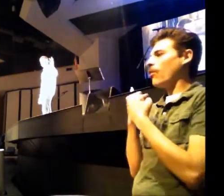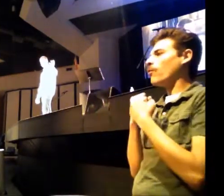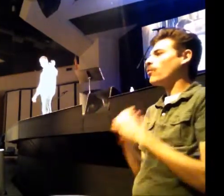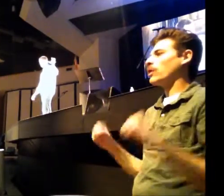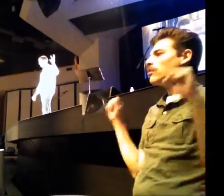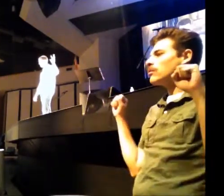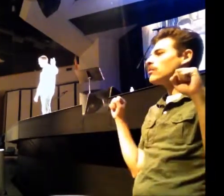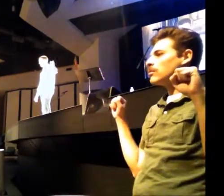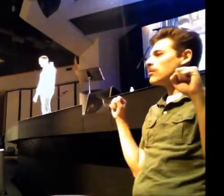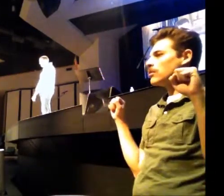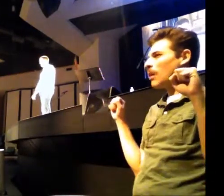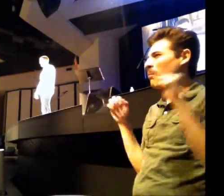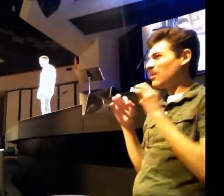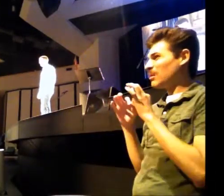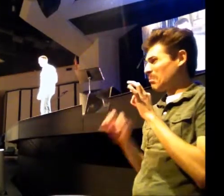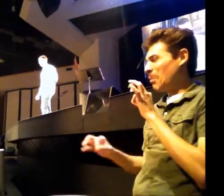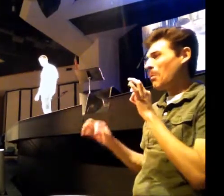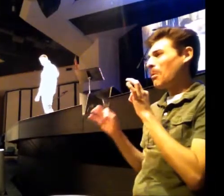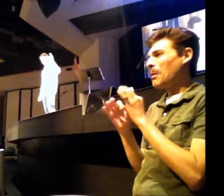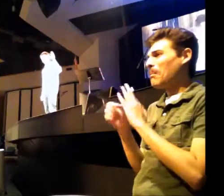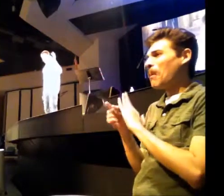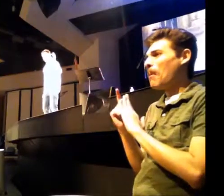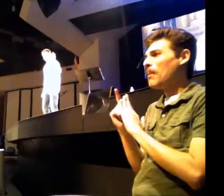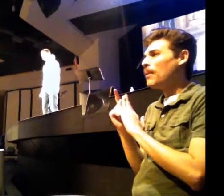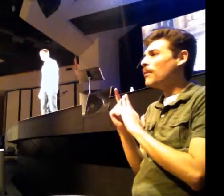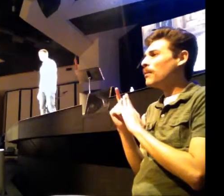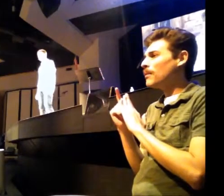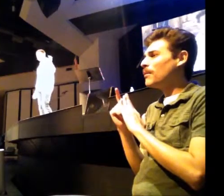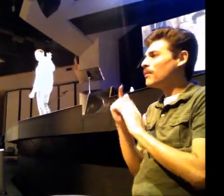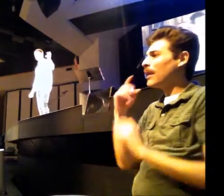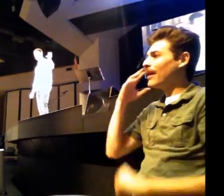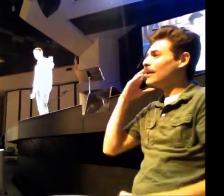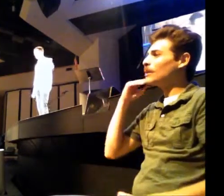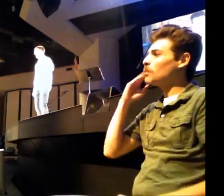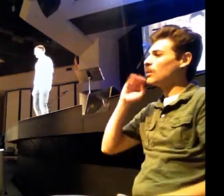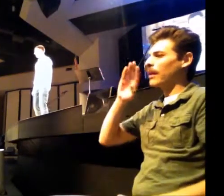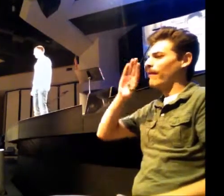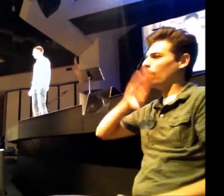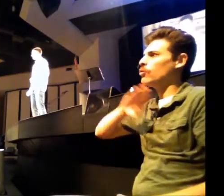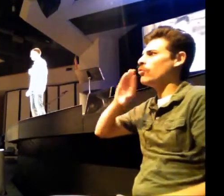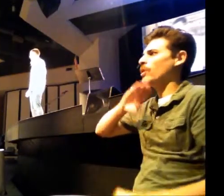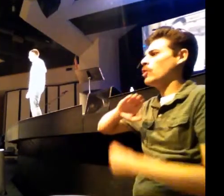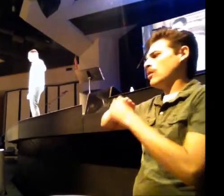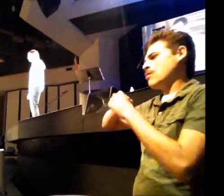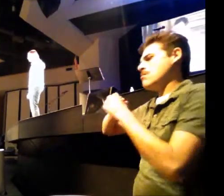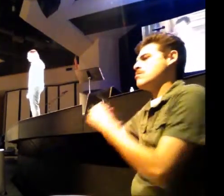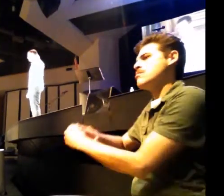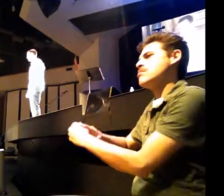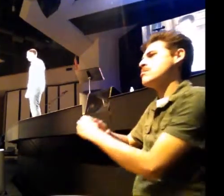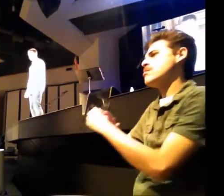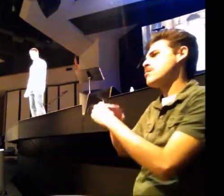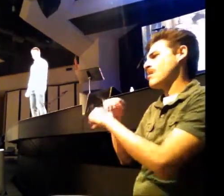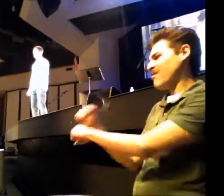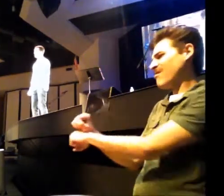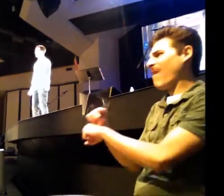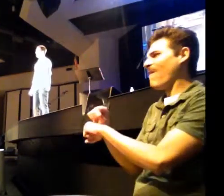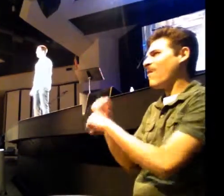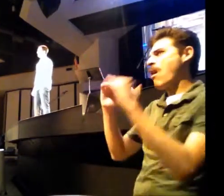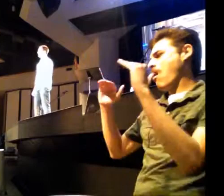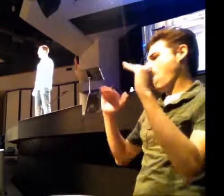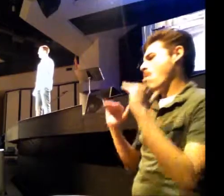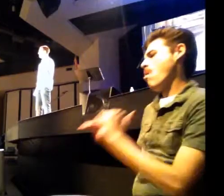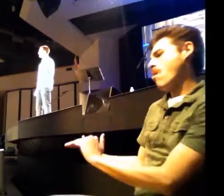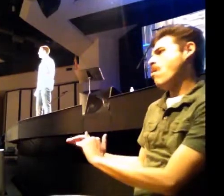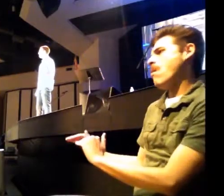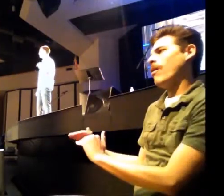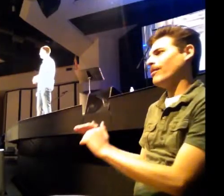It shaped them. They experienced the hardness of things. They experienced frustration and being beat down. They experienced seeing themselves as less than. They remembered all